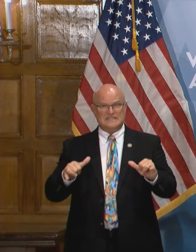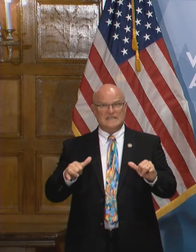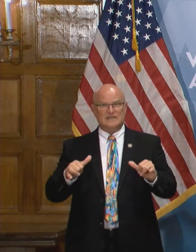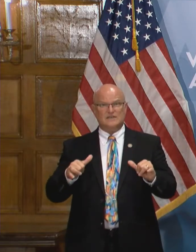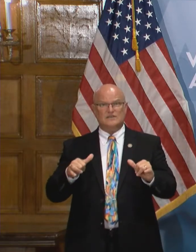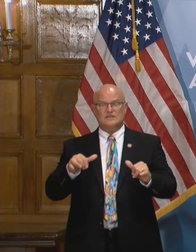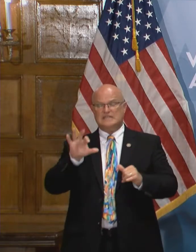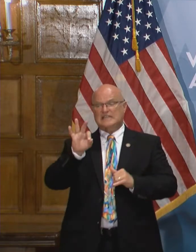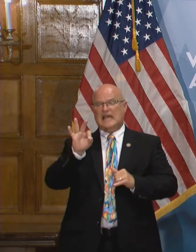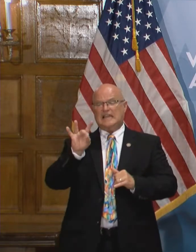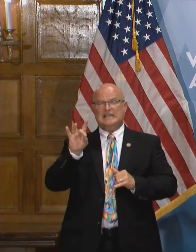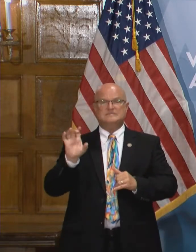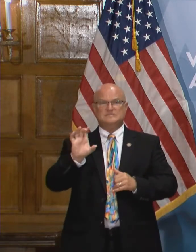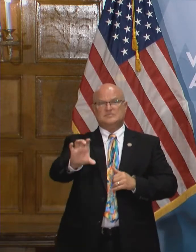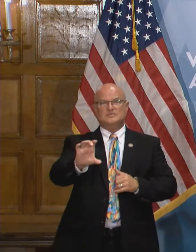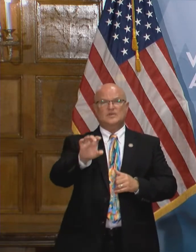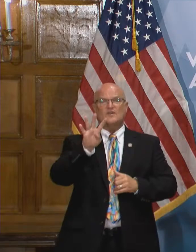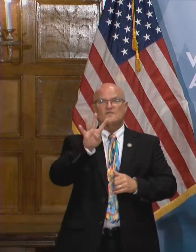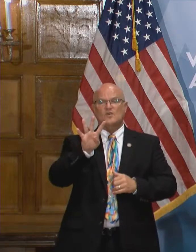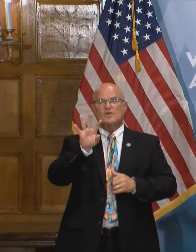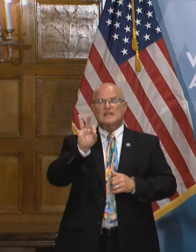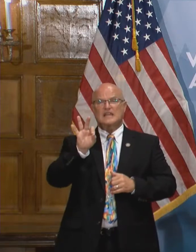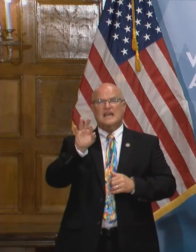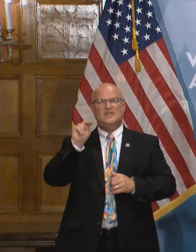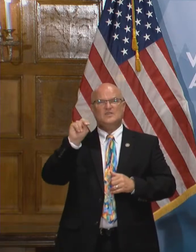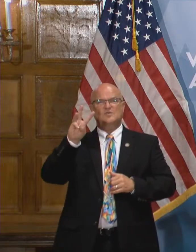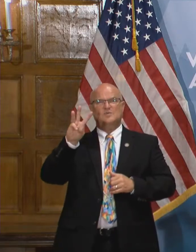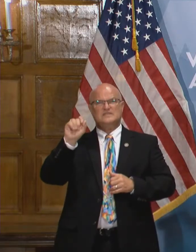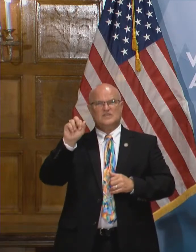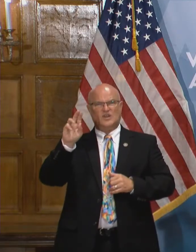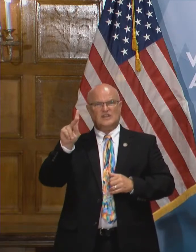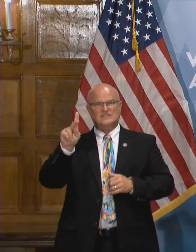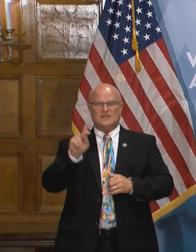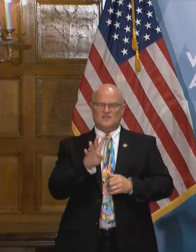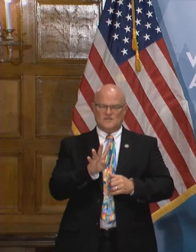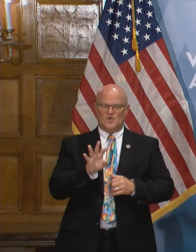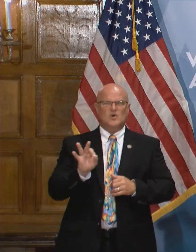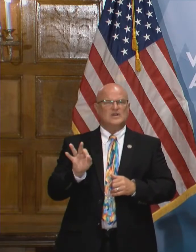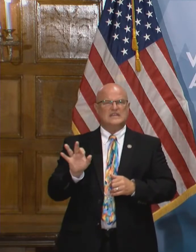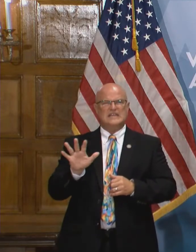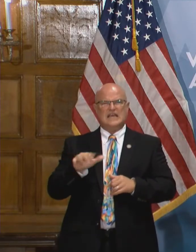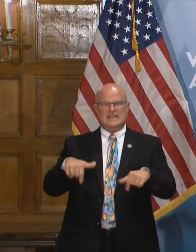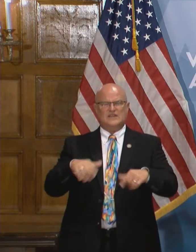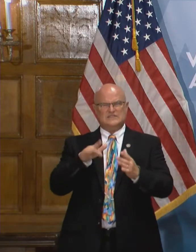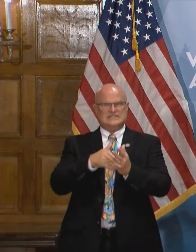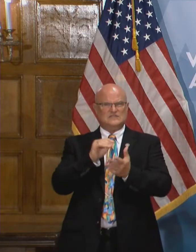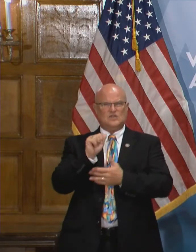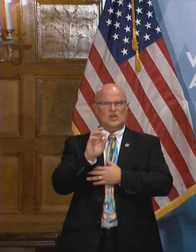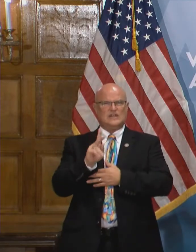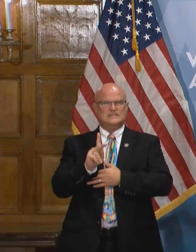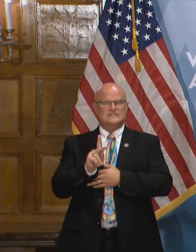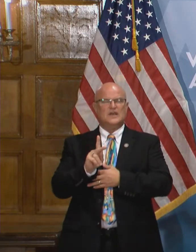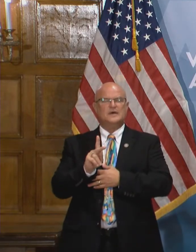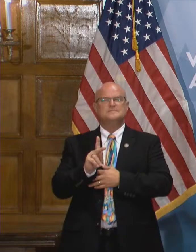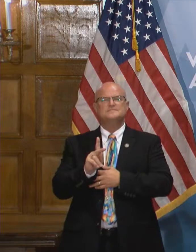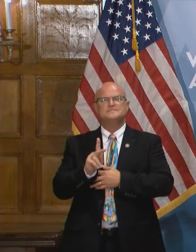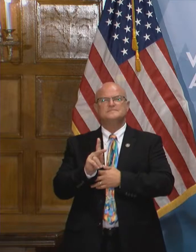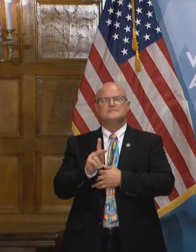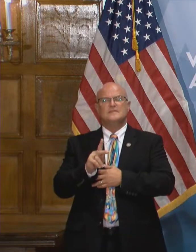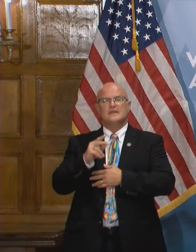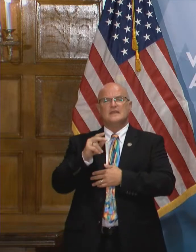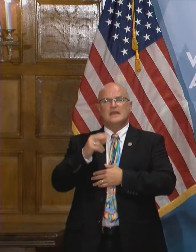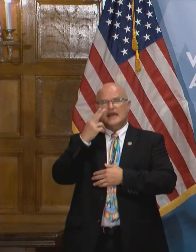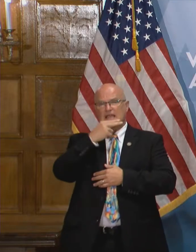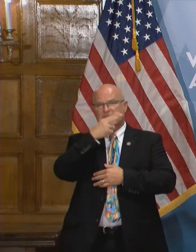allocated 98, approximately 49 in Northwest Arkansas, about 49 here in Central Arkansas.